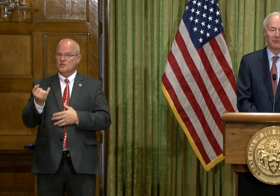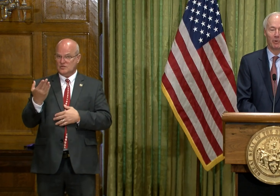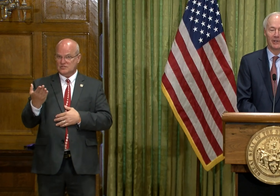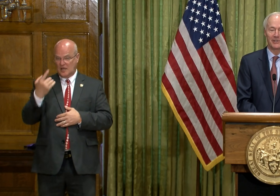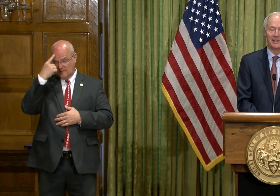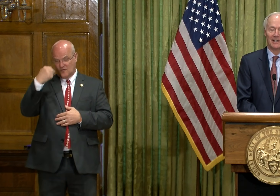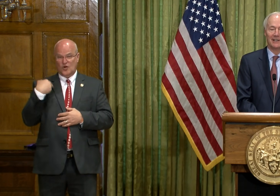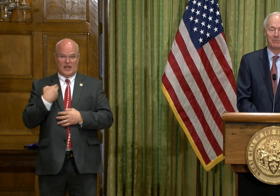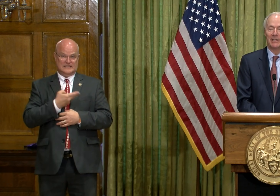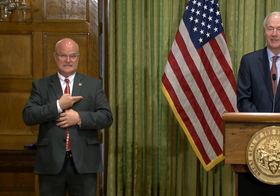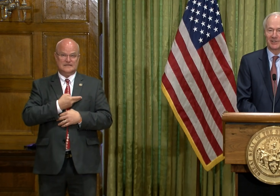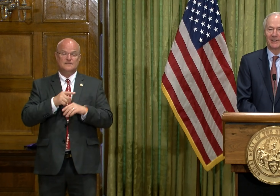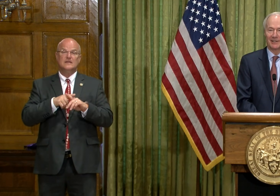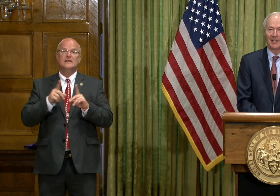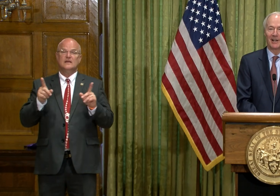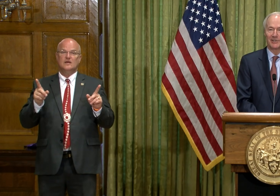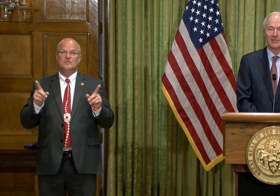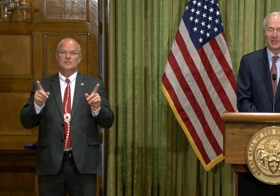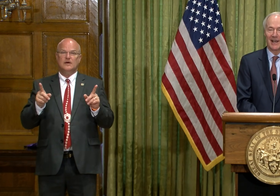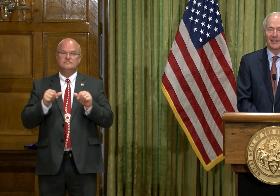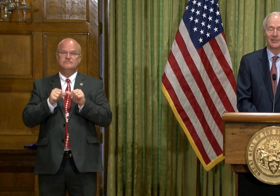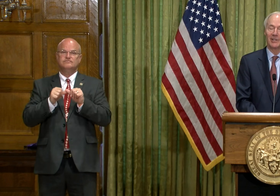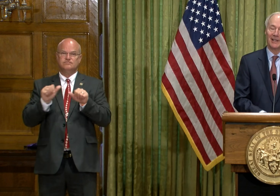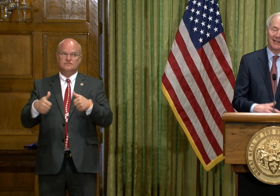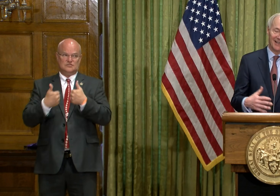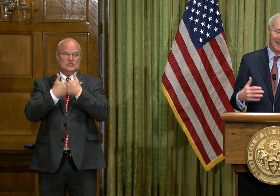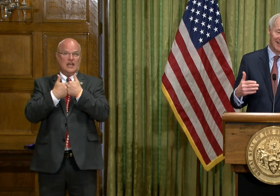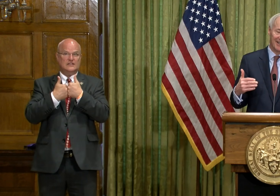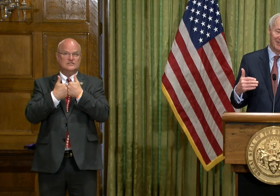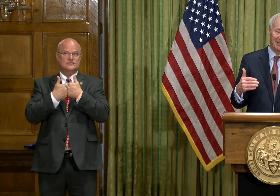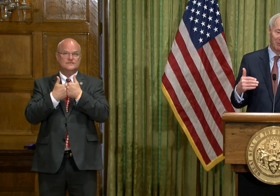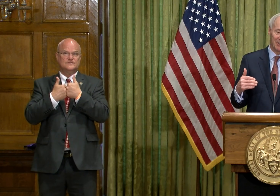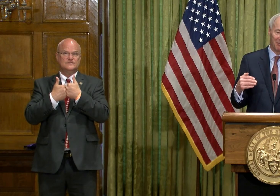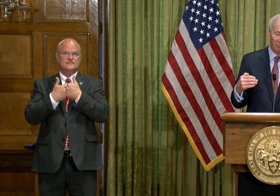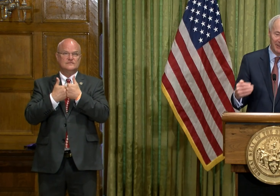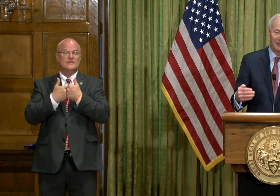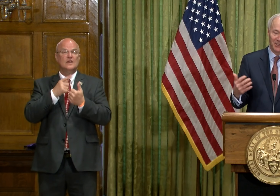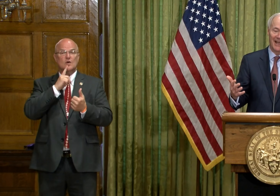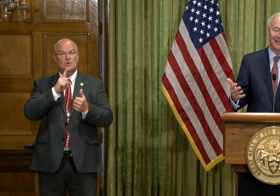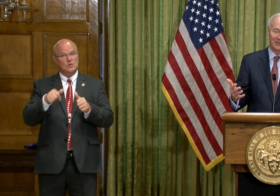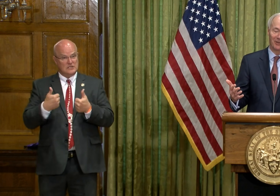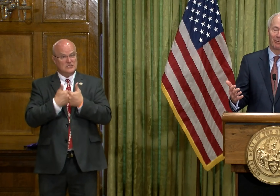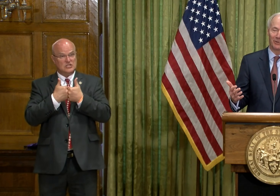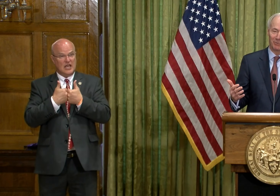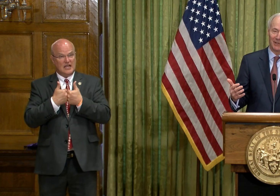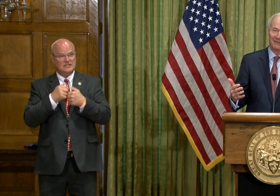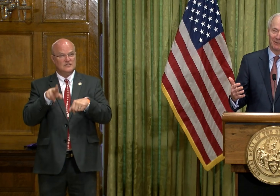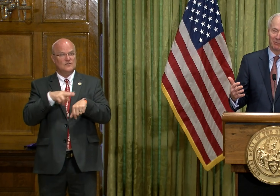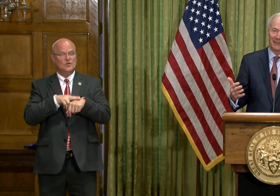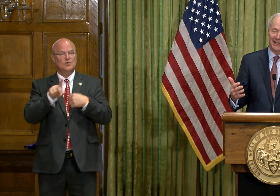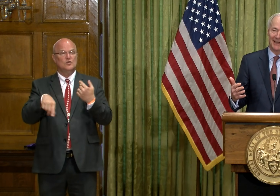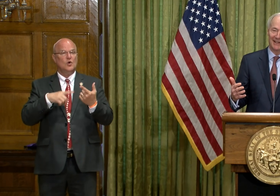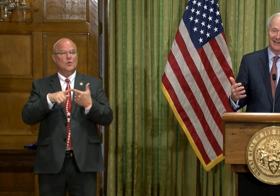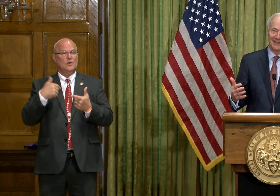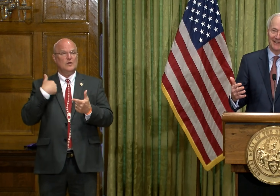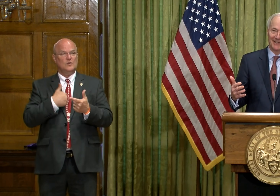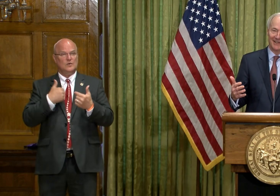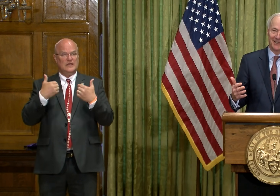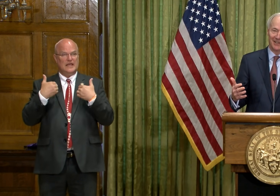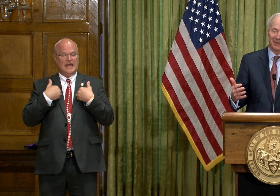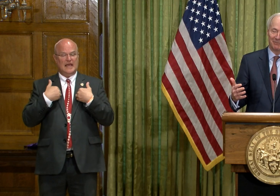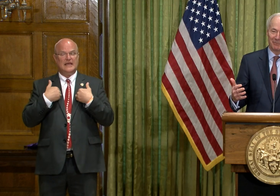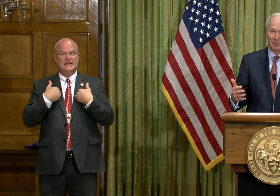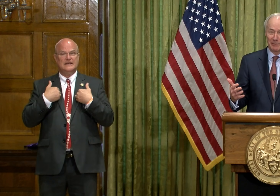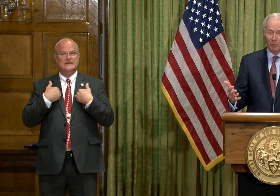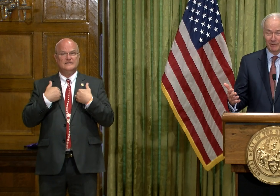great job for us. But it's a constant challenge. It was a real challenge, of course, whenever we had a